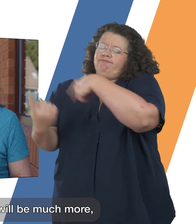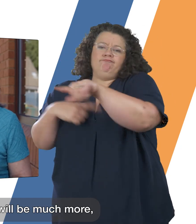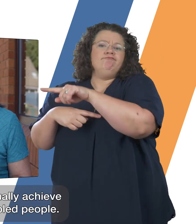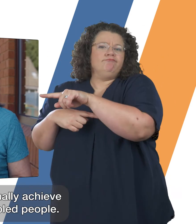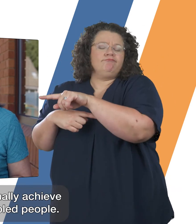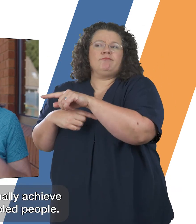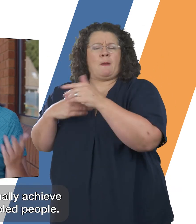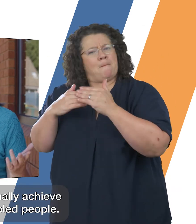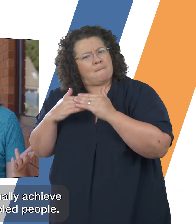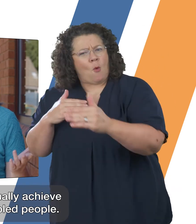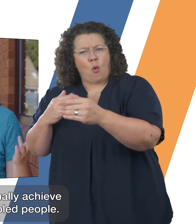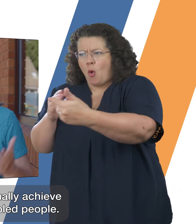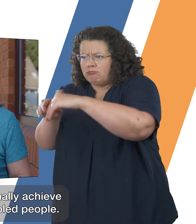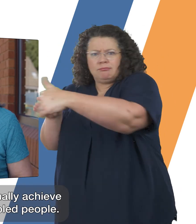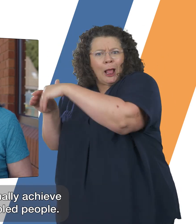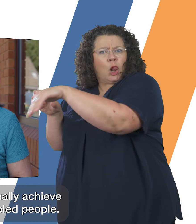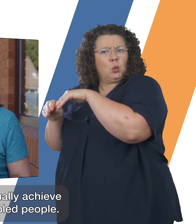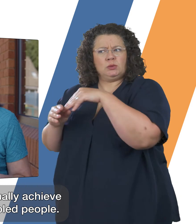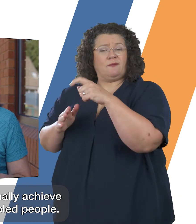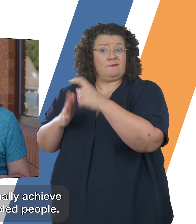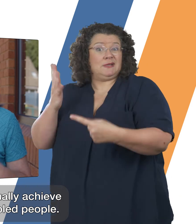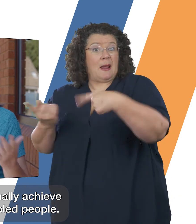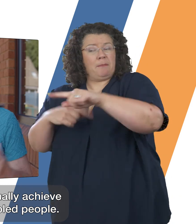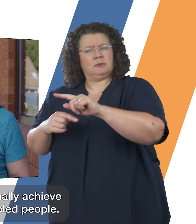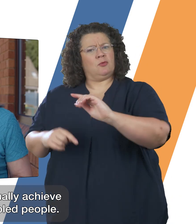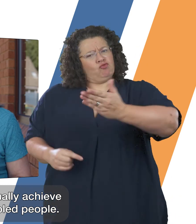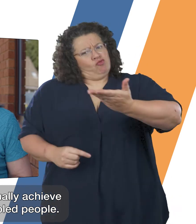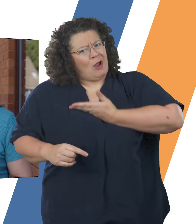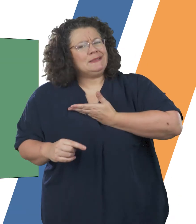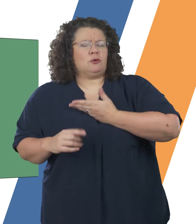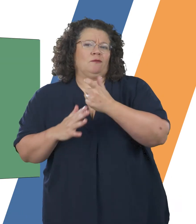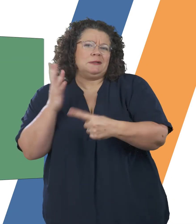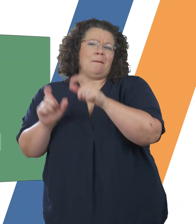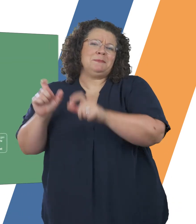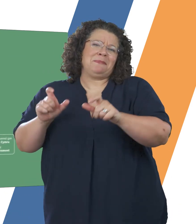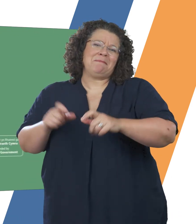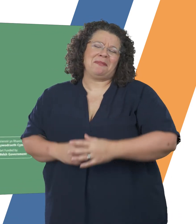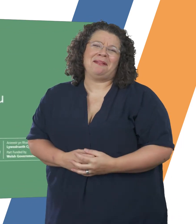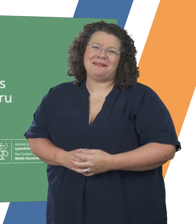more, which will actually achieve, the rights of disabled people.